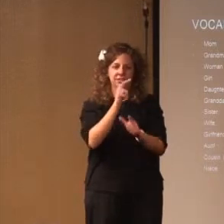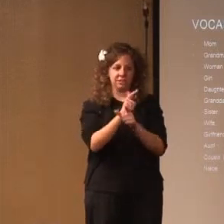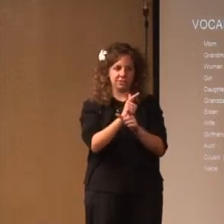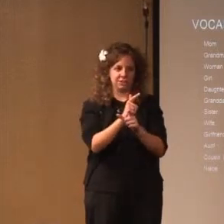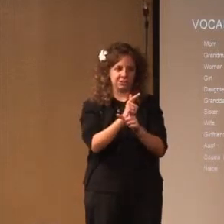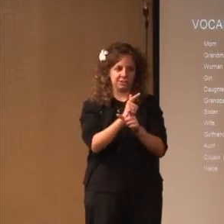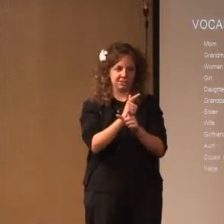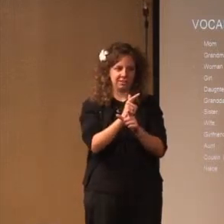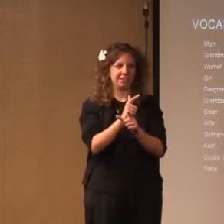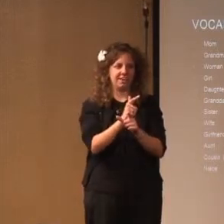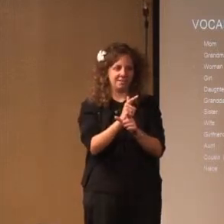Sister. Okay?